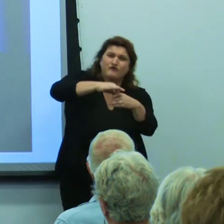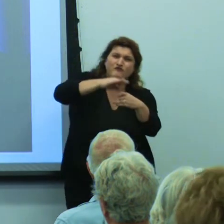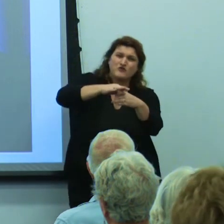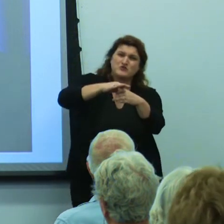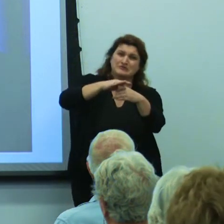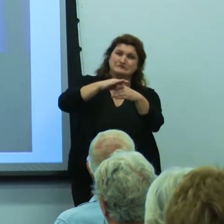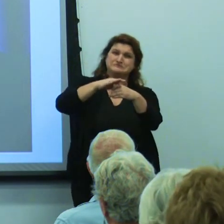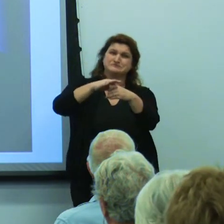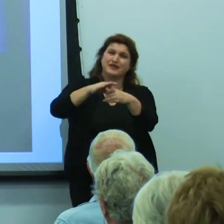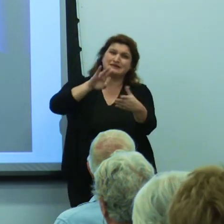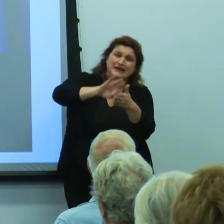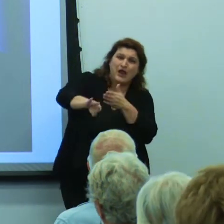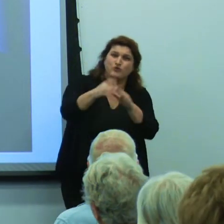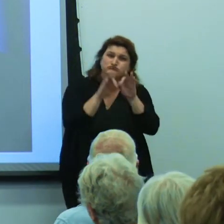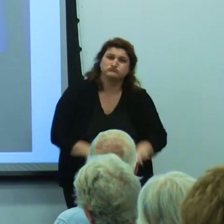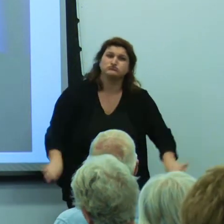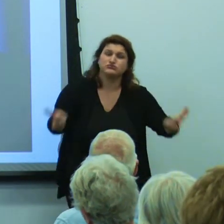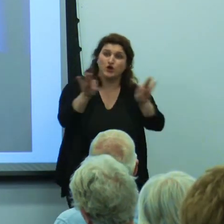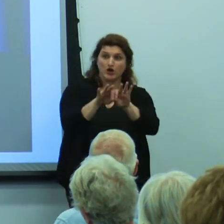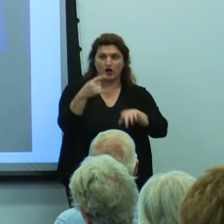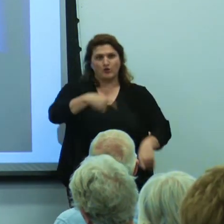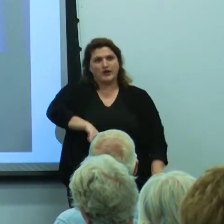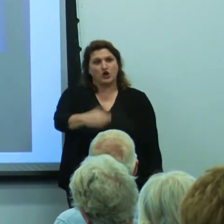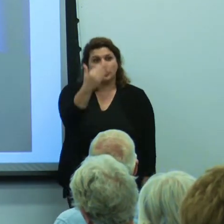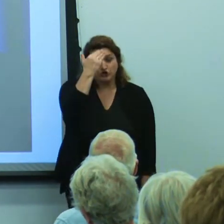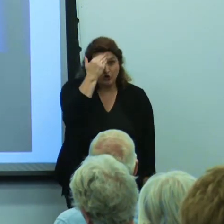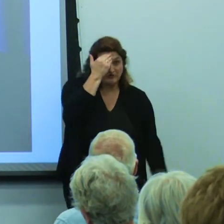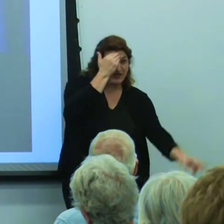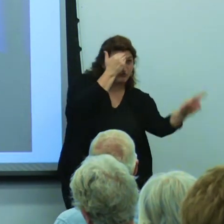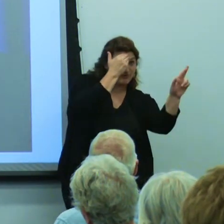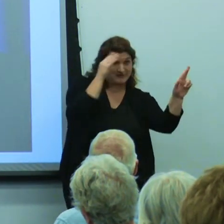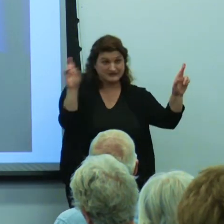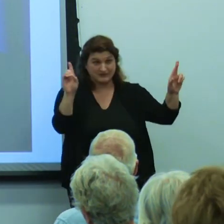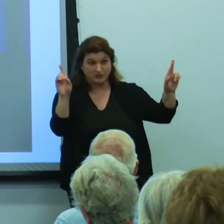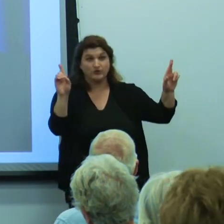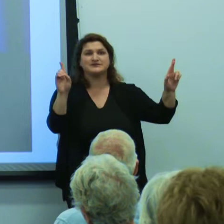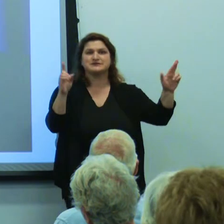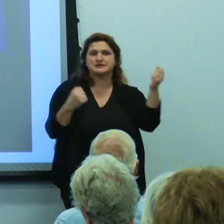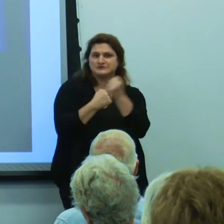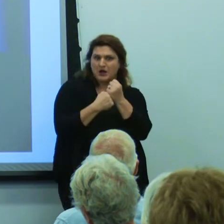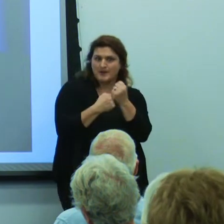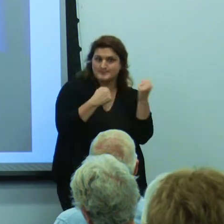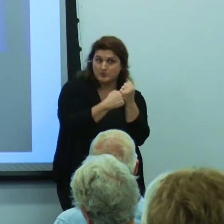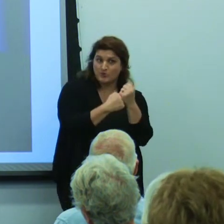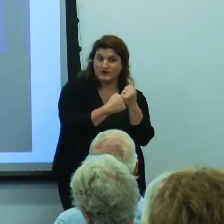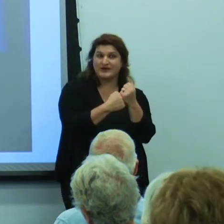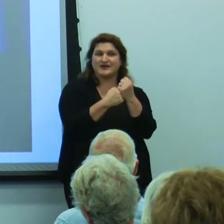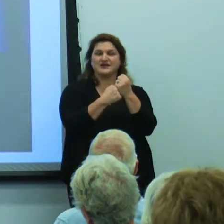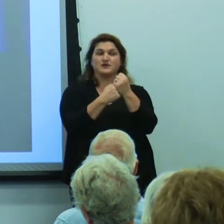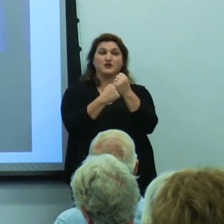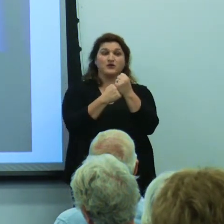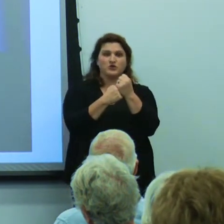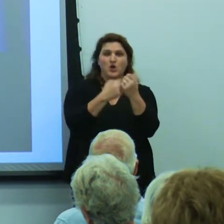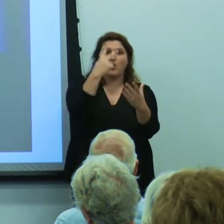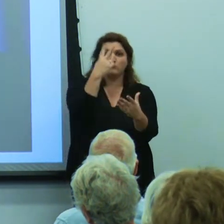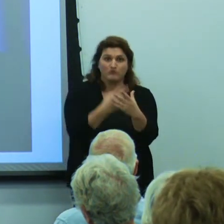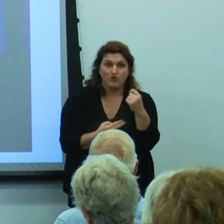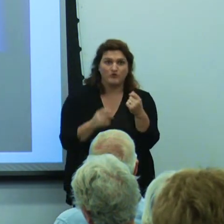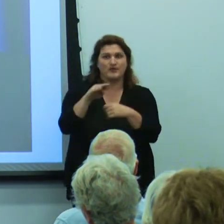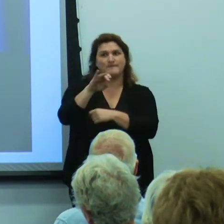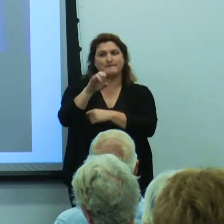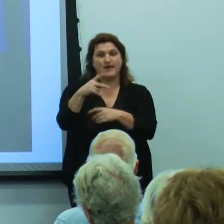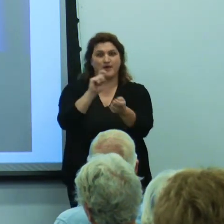that Republicans and Democrats supported the 2015 and the 2018 reforms, and we